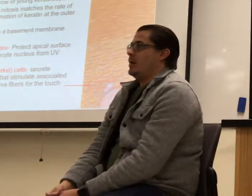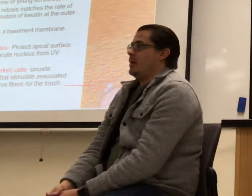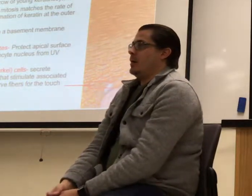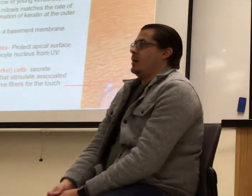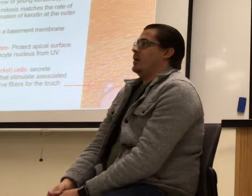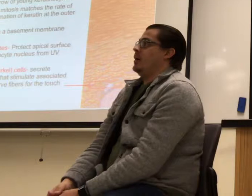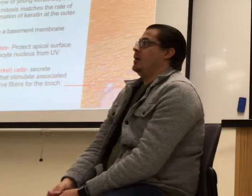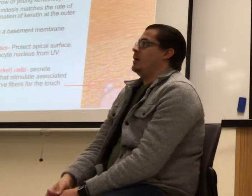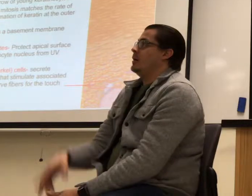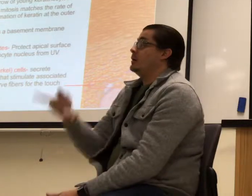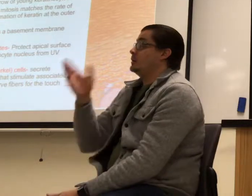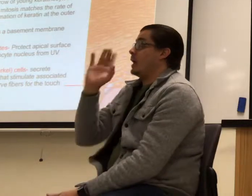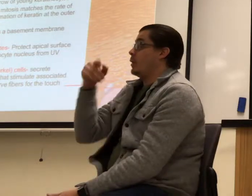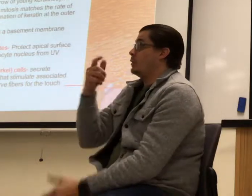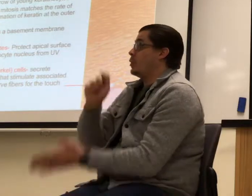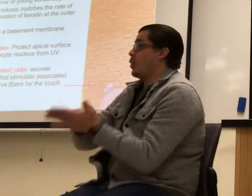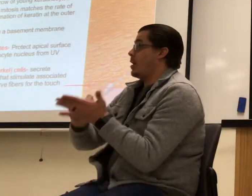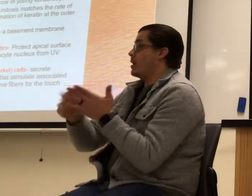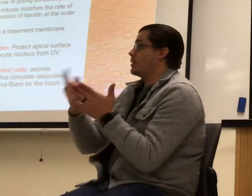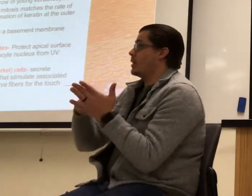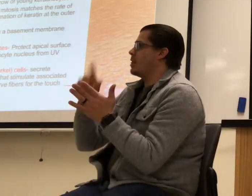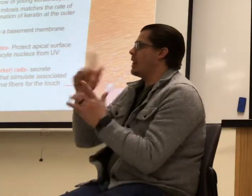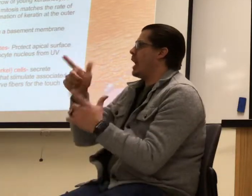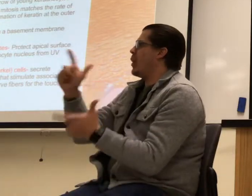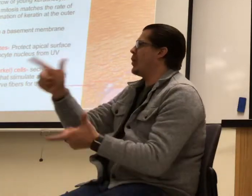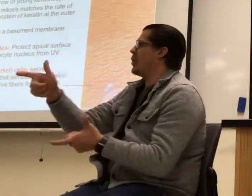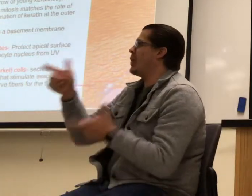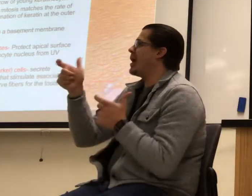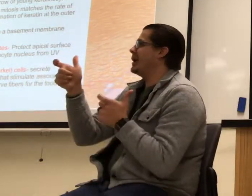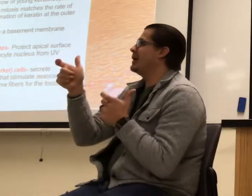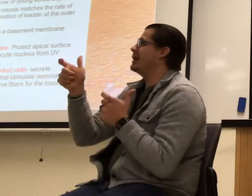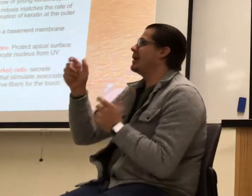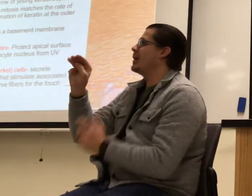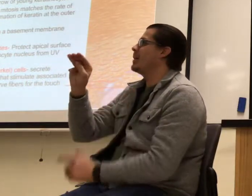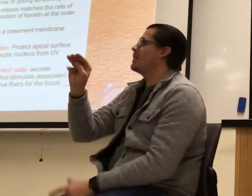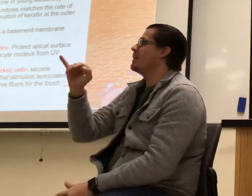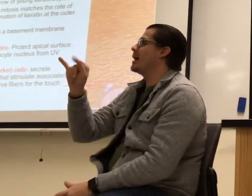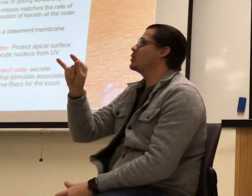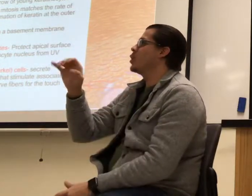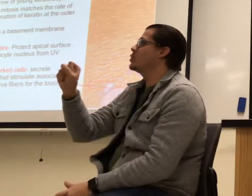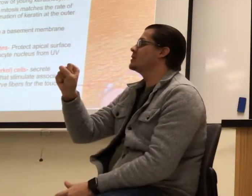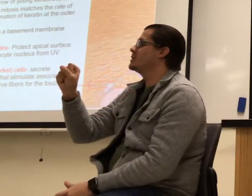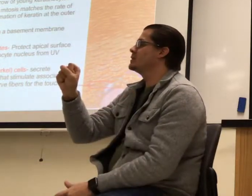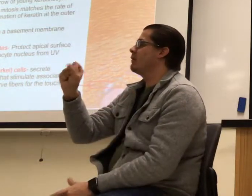And like I said, I'll write it again, this rate of mitosis